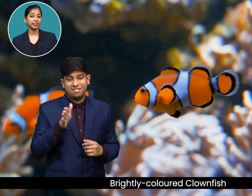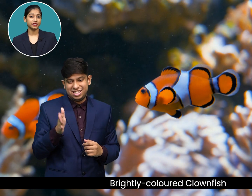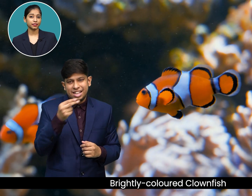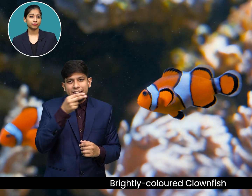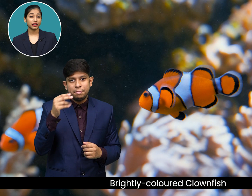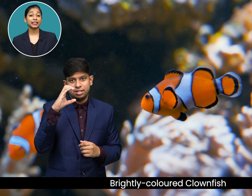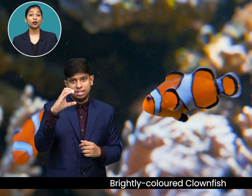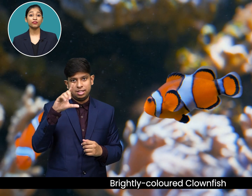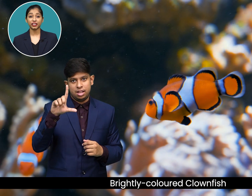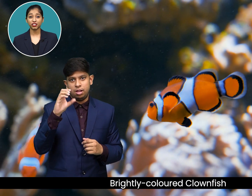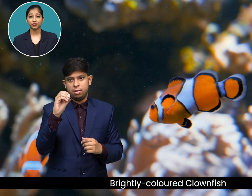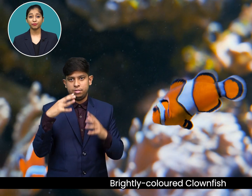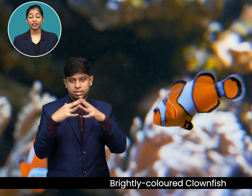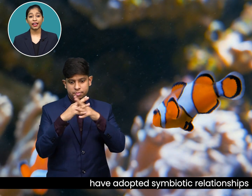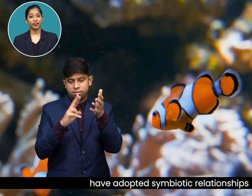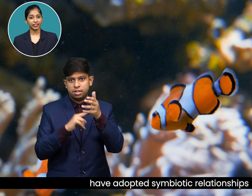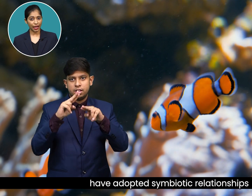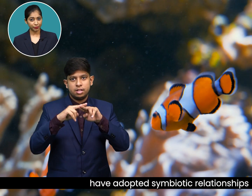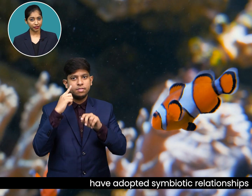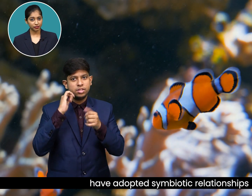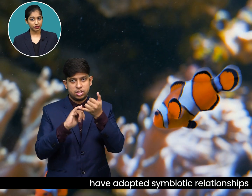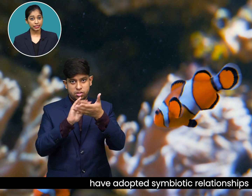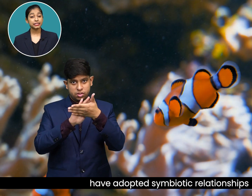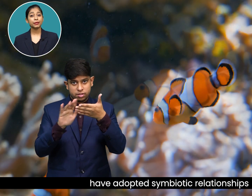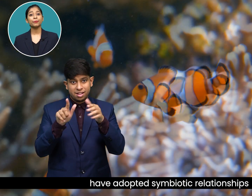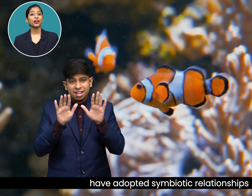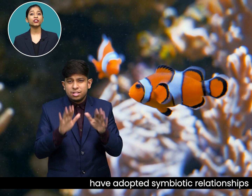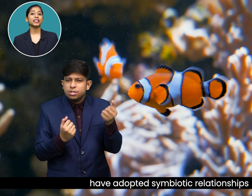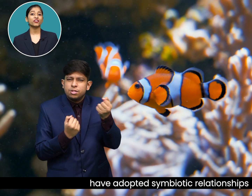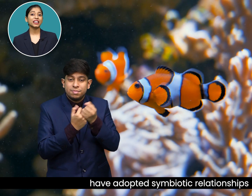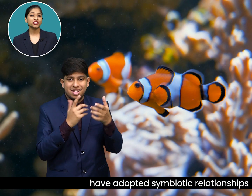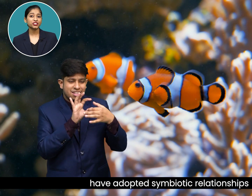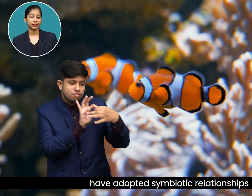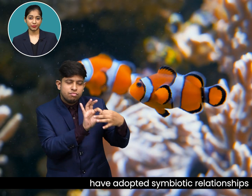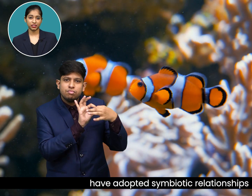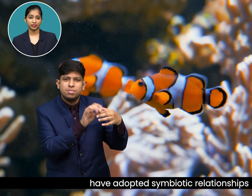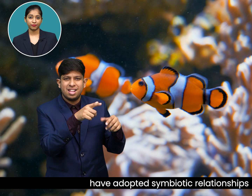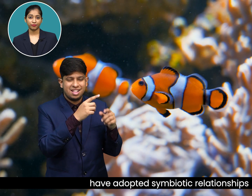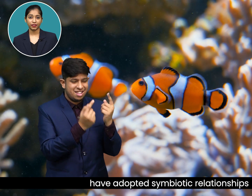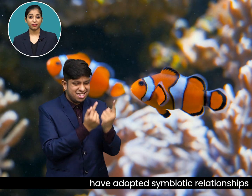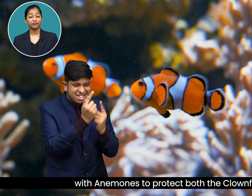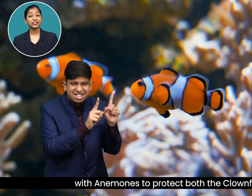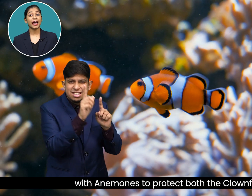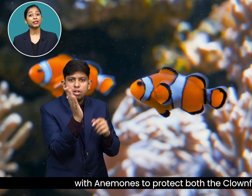Brightly colored clownfish have adapted symbiotic